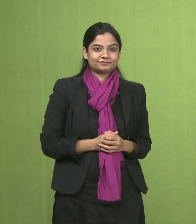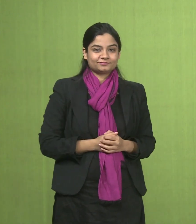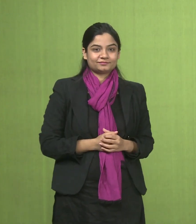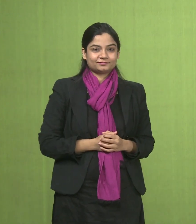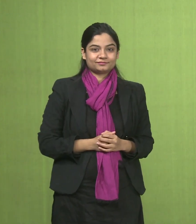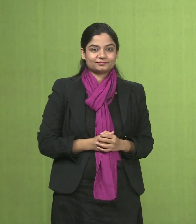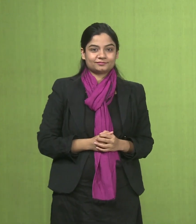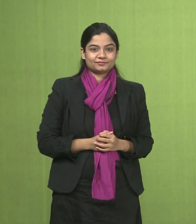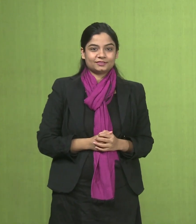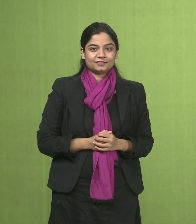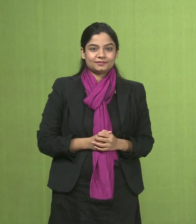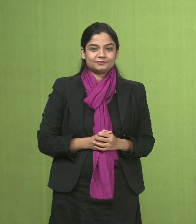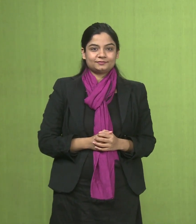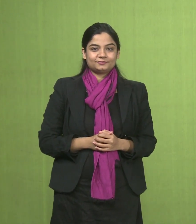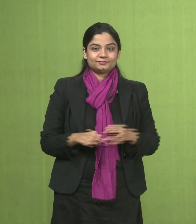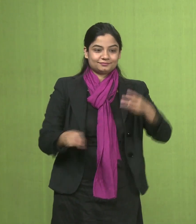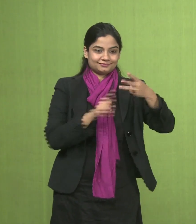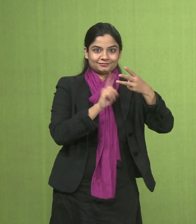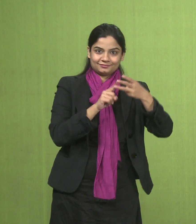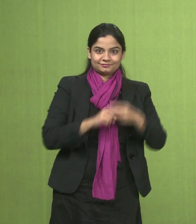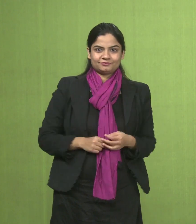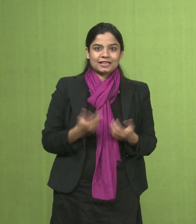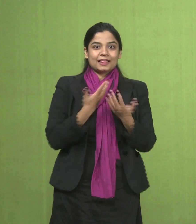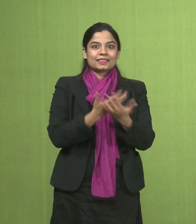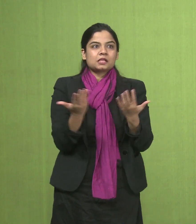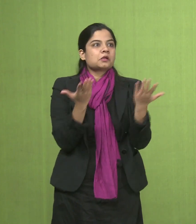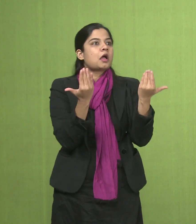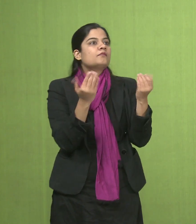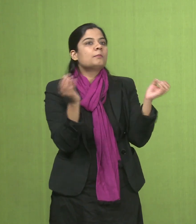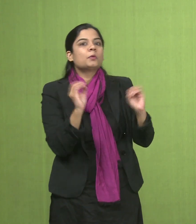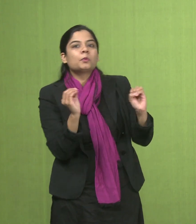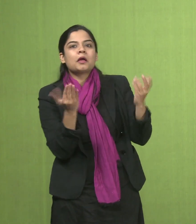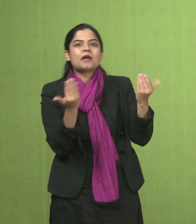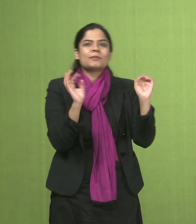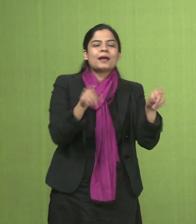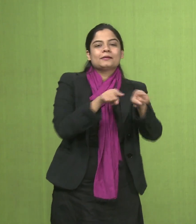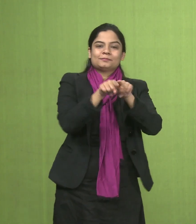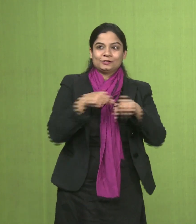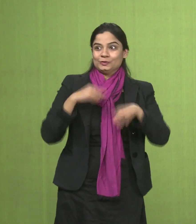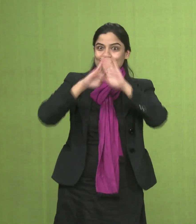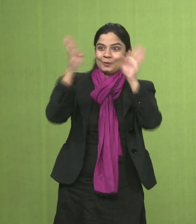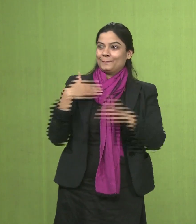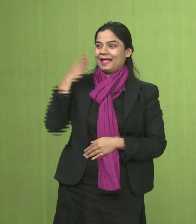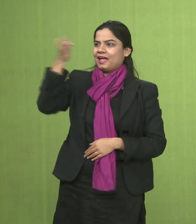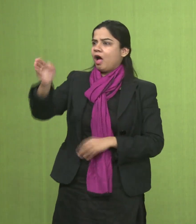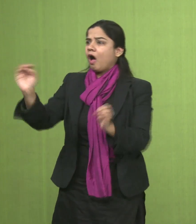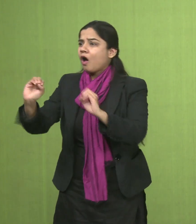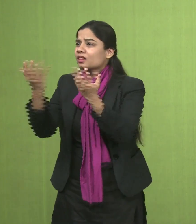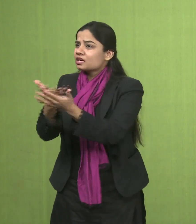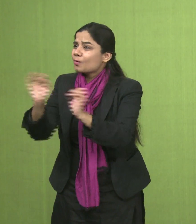is adulteration and poor quality. Third is non-availability of things. For example, we go to a shop and